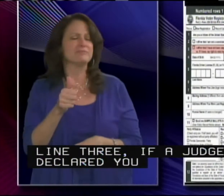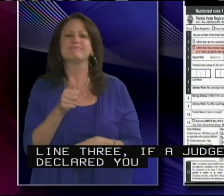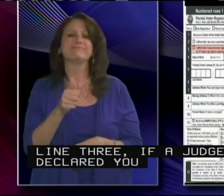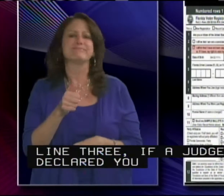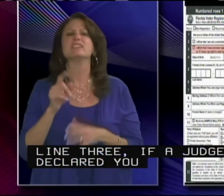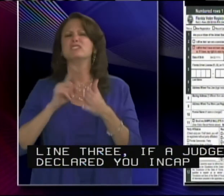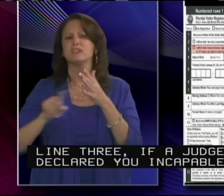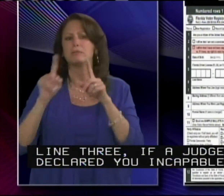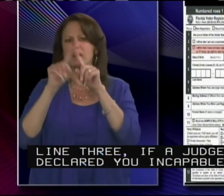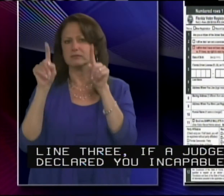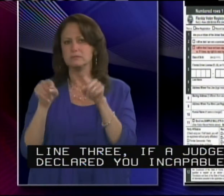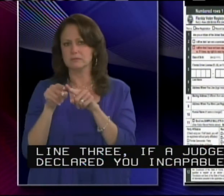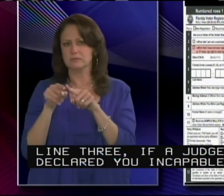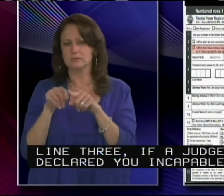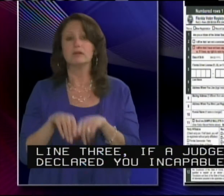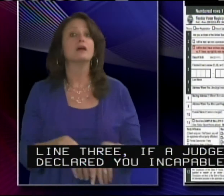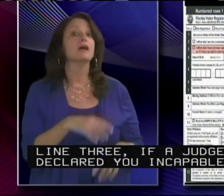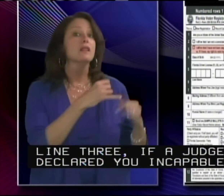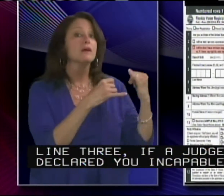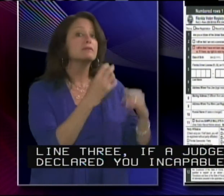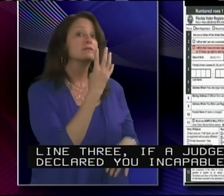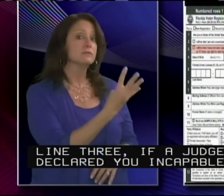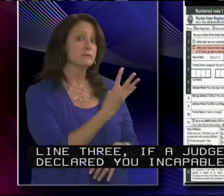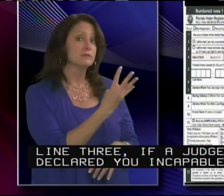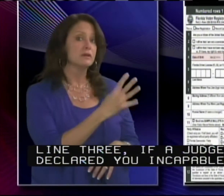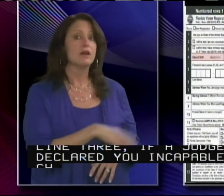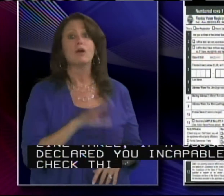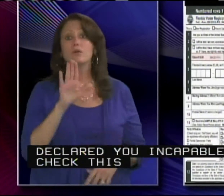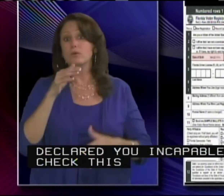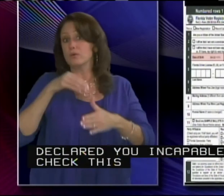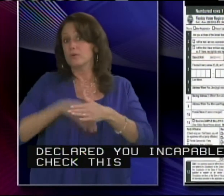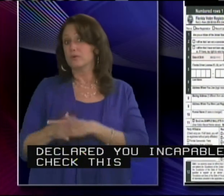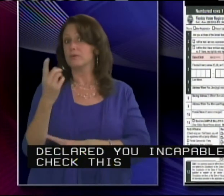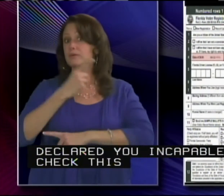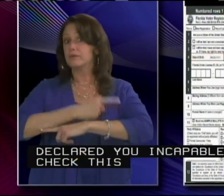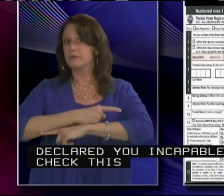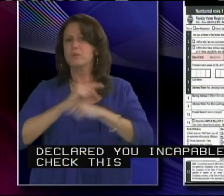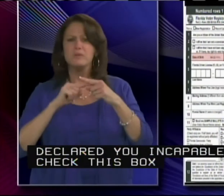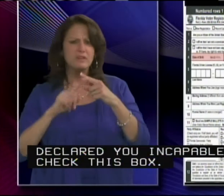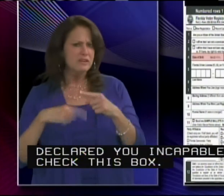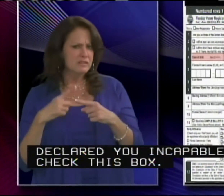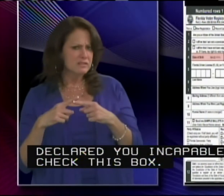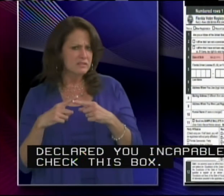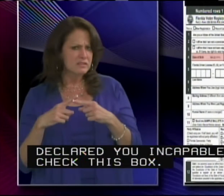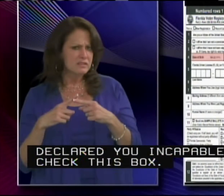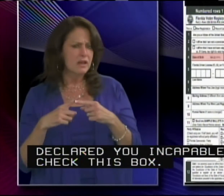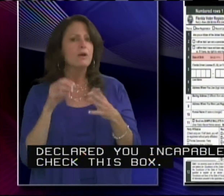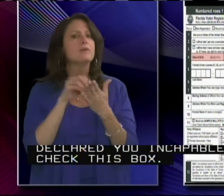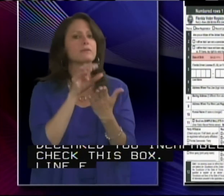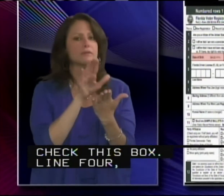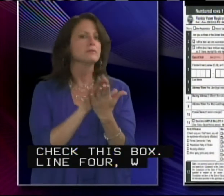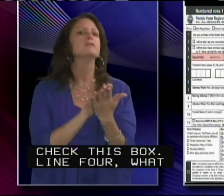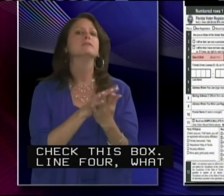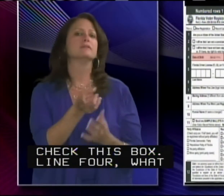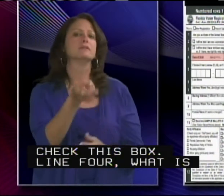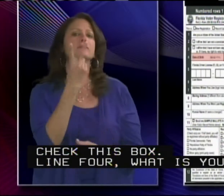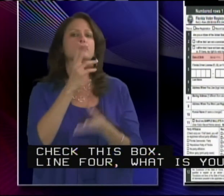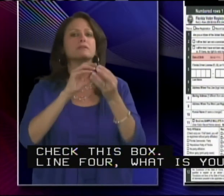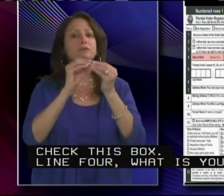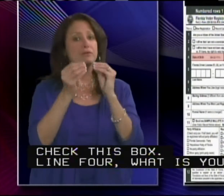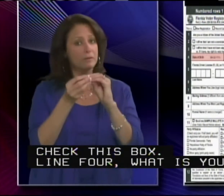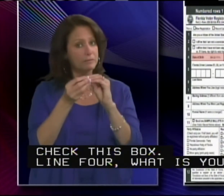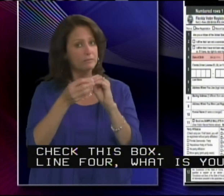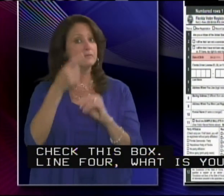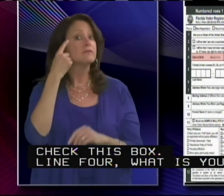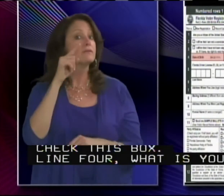this box. Line 4. What is your birthday? You need to enter